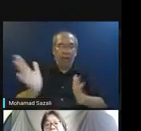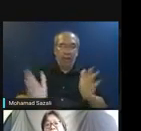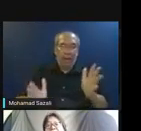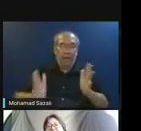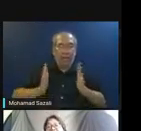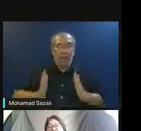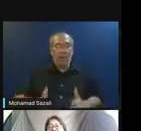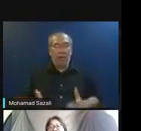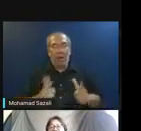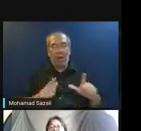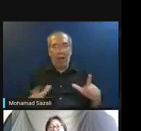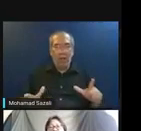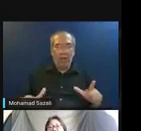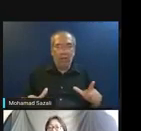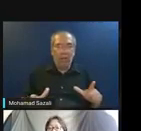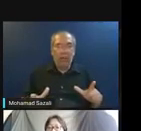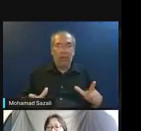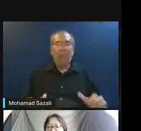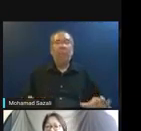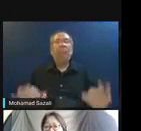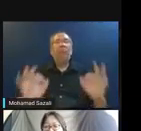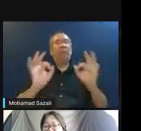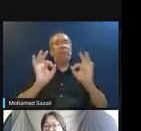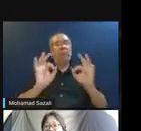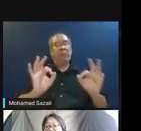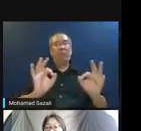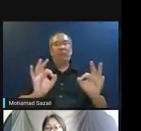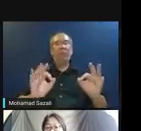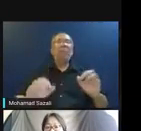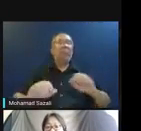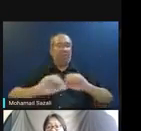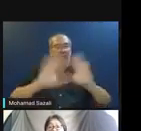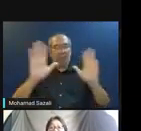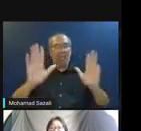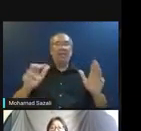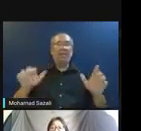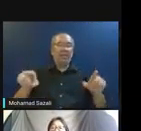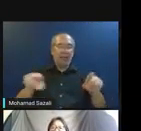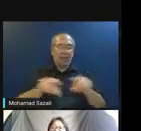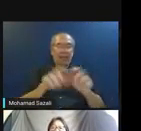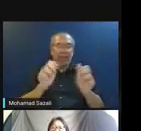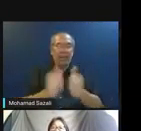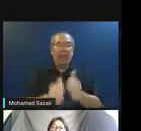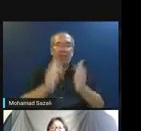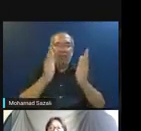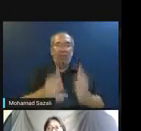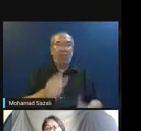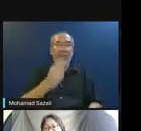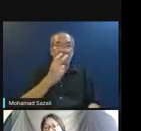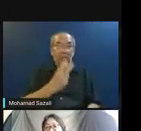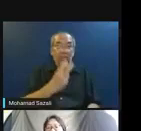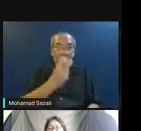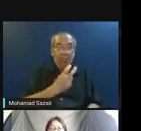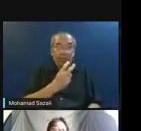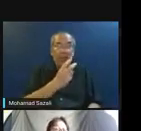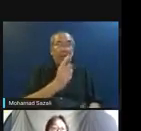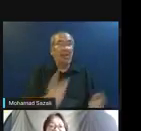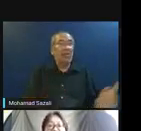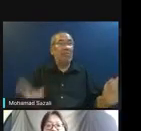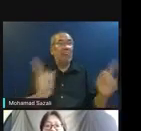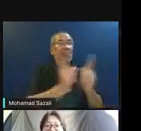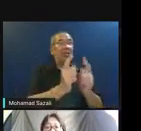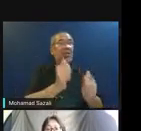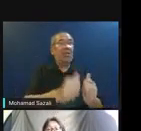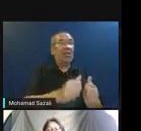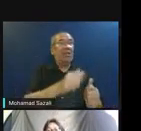So international sign basically have a lot of different combination of body language, how we sign it, our facial